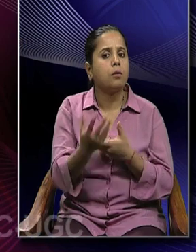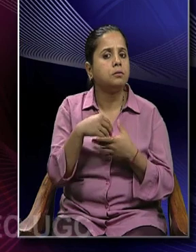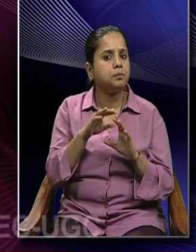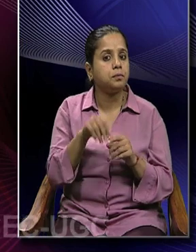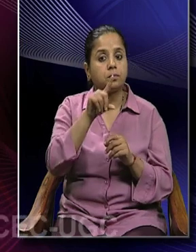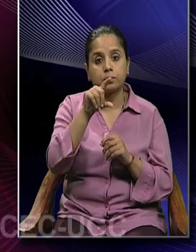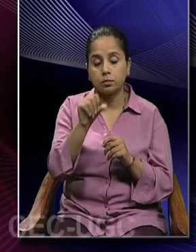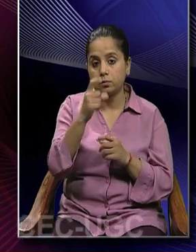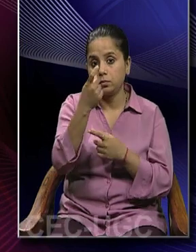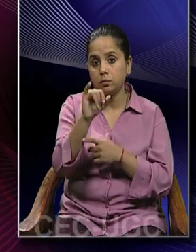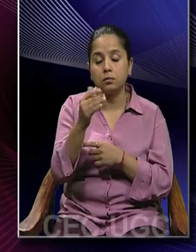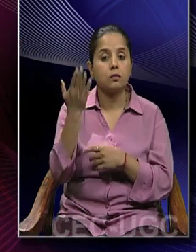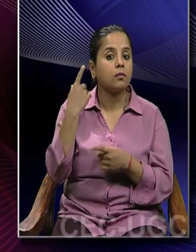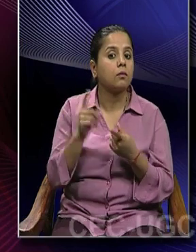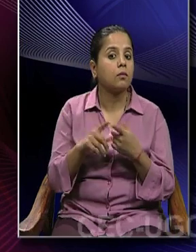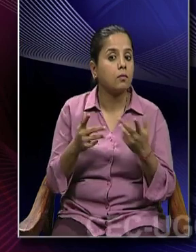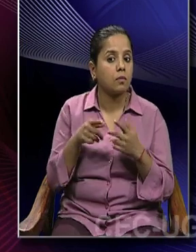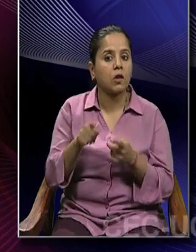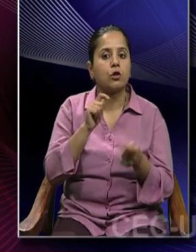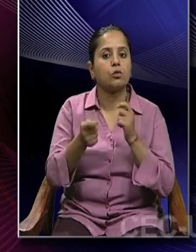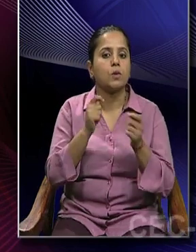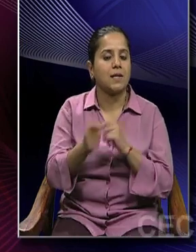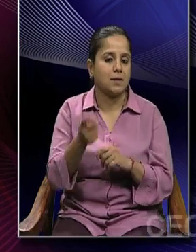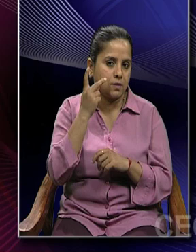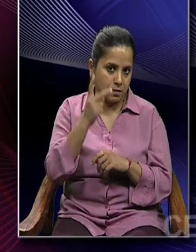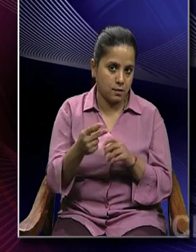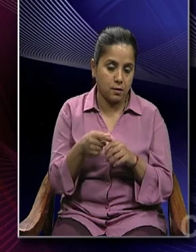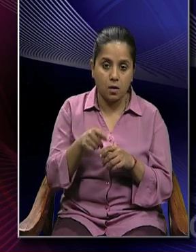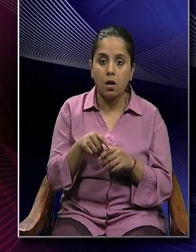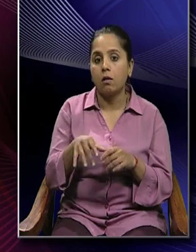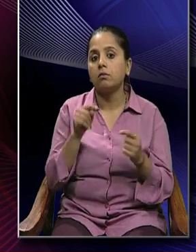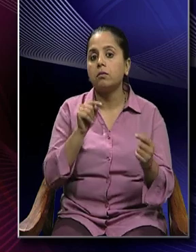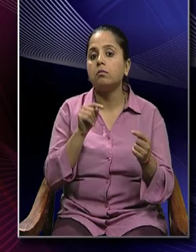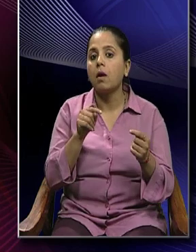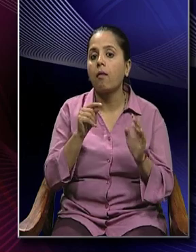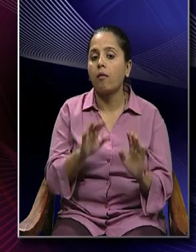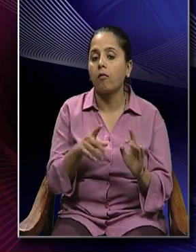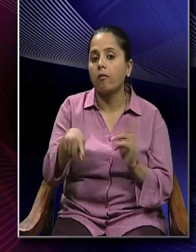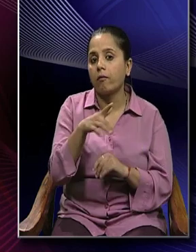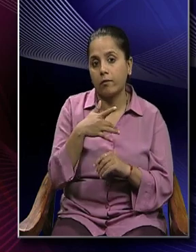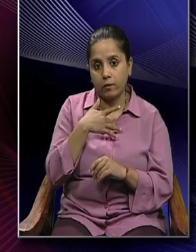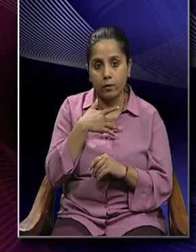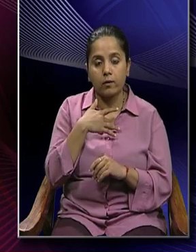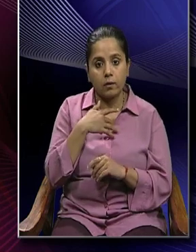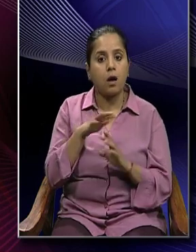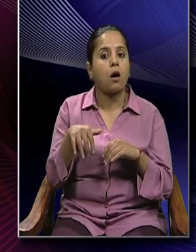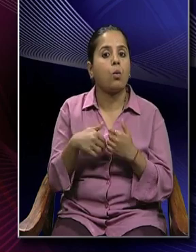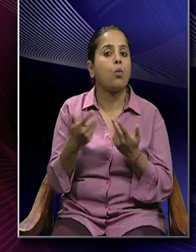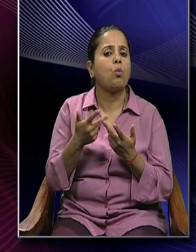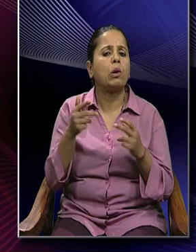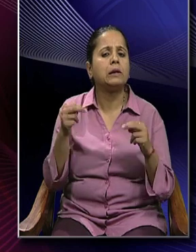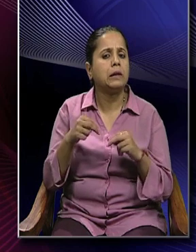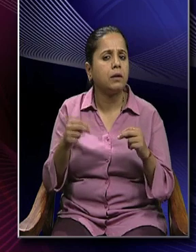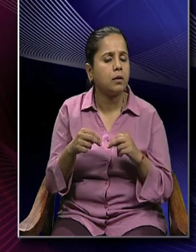in 1976 through an amendment. And there is a debate as well that how what was the